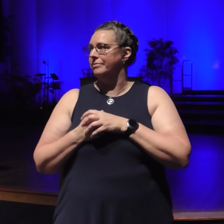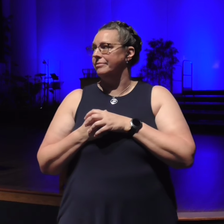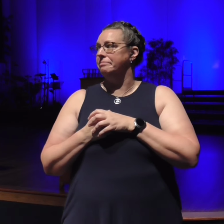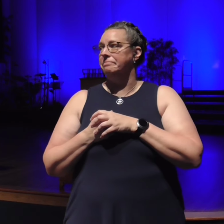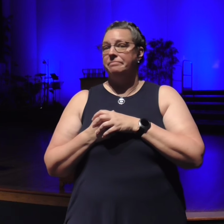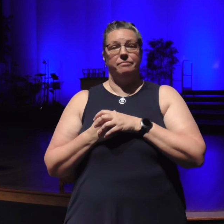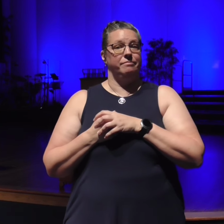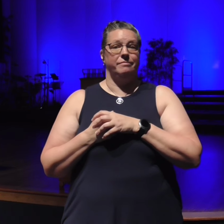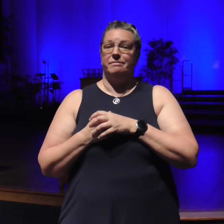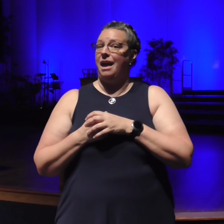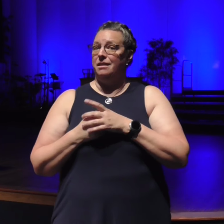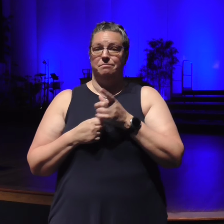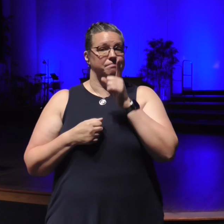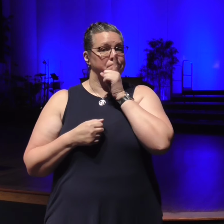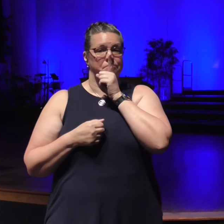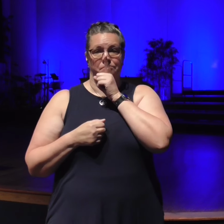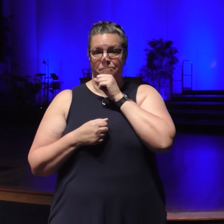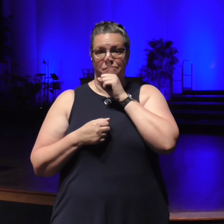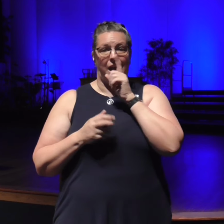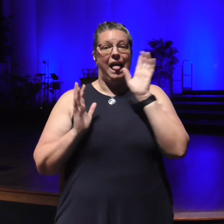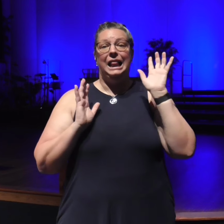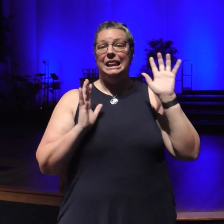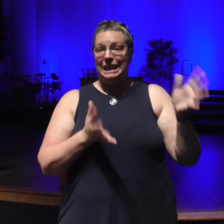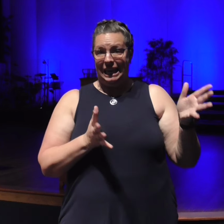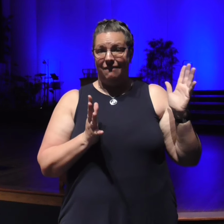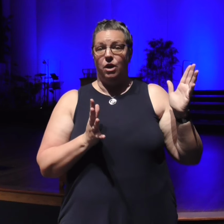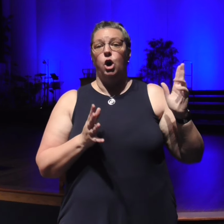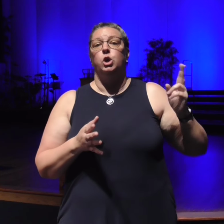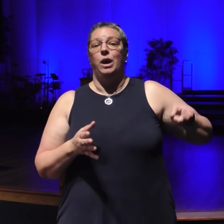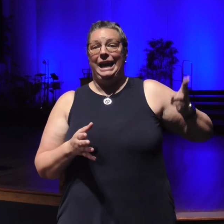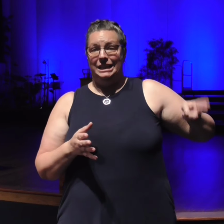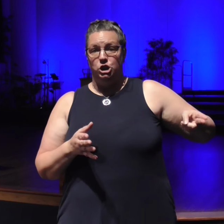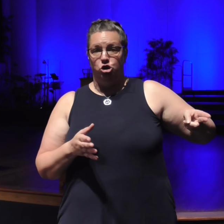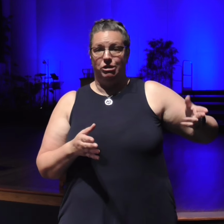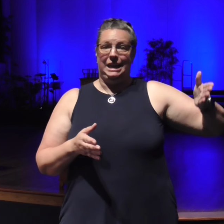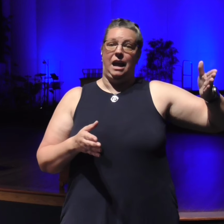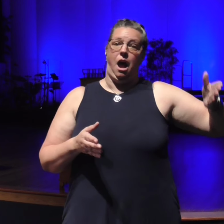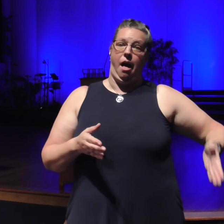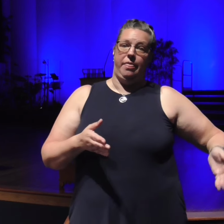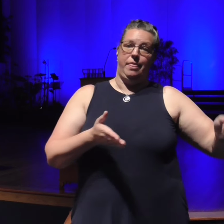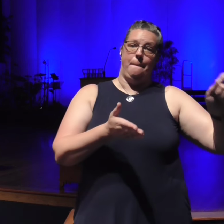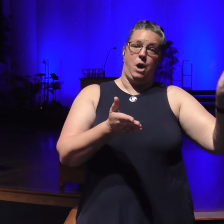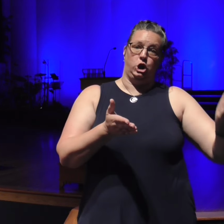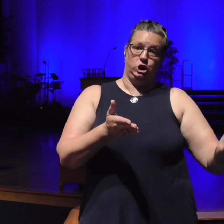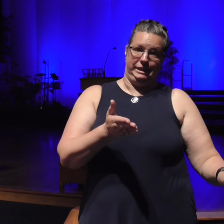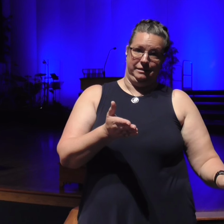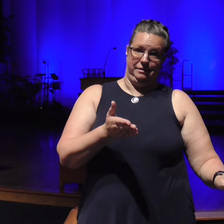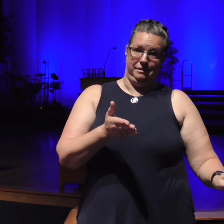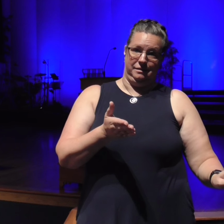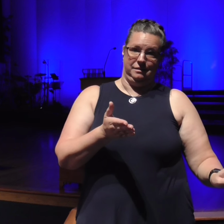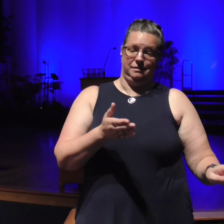Don't leave your history in the margins like so many of these people from We the Women.